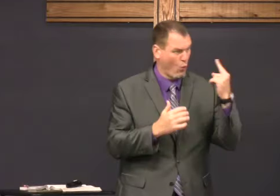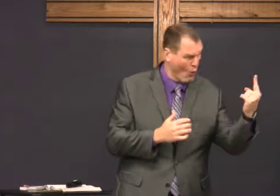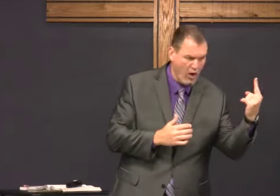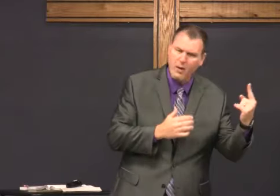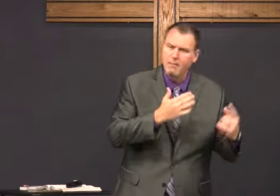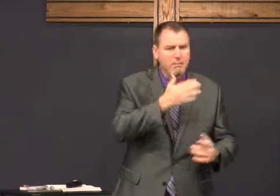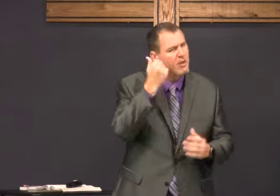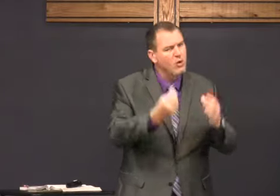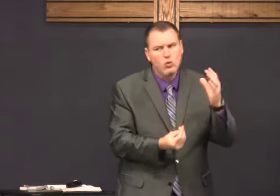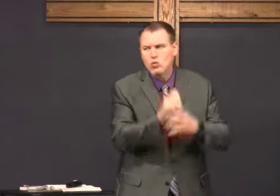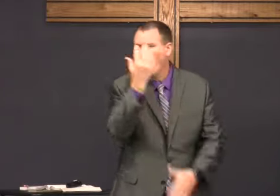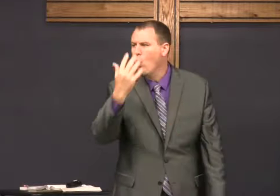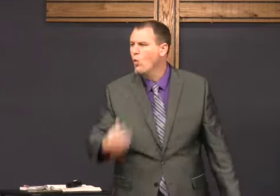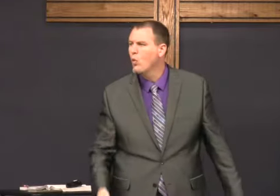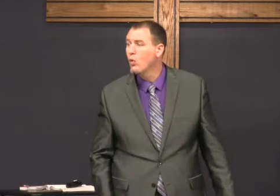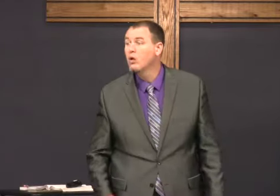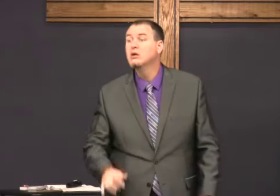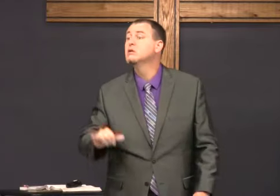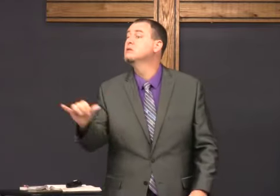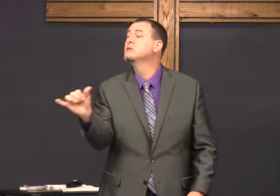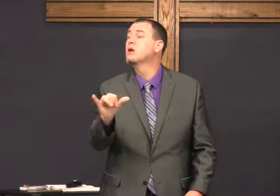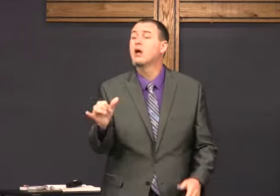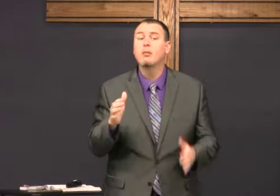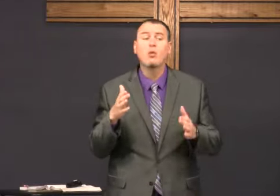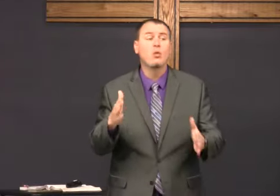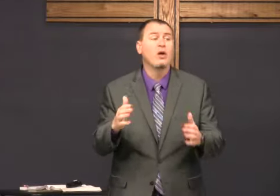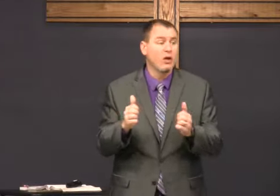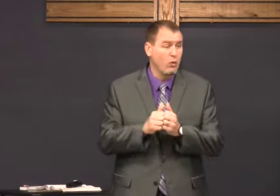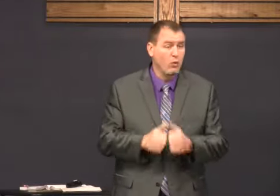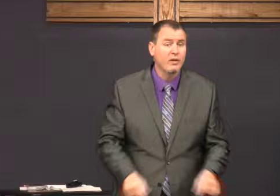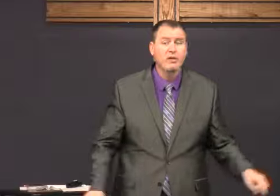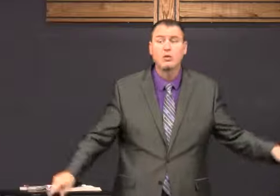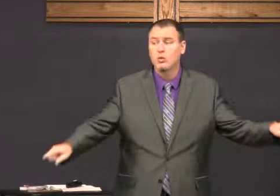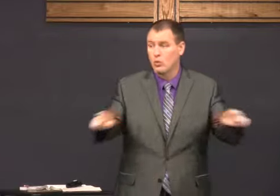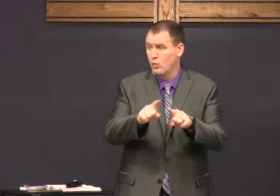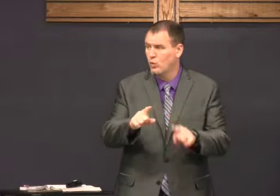knew I was expecting more from you. I wanted growth.